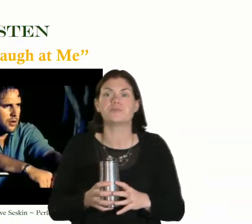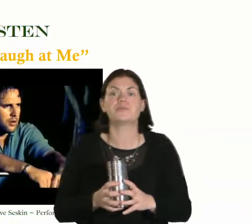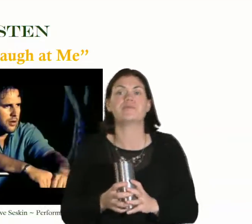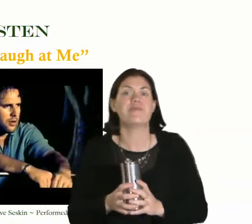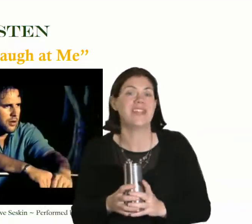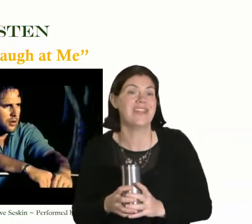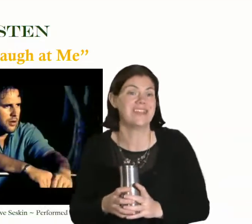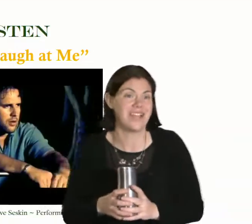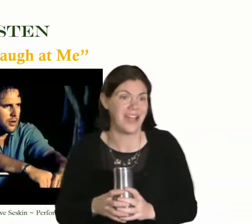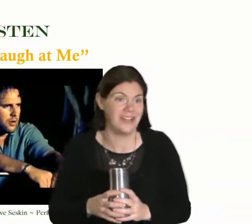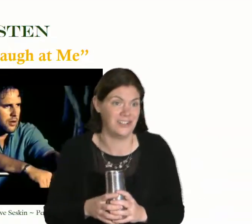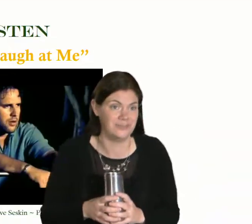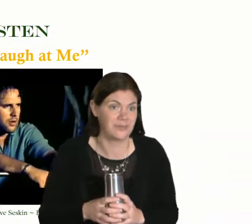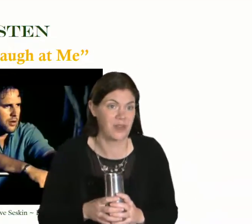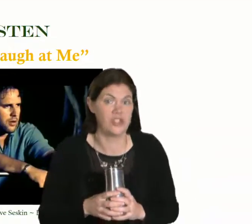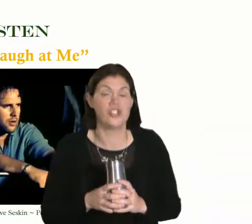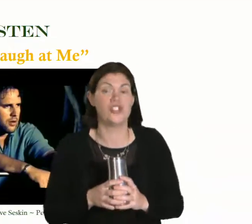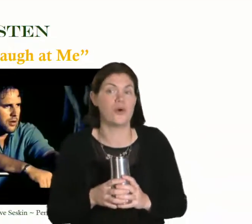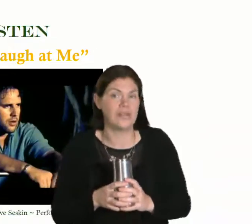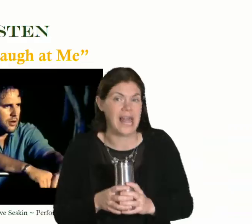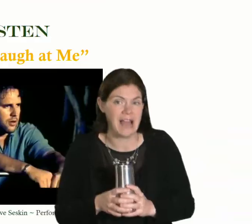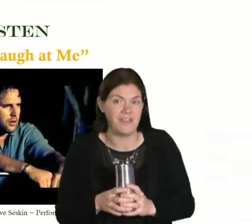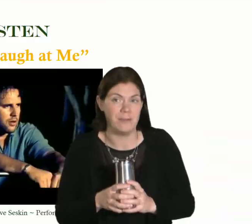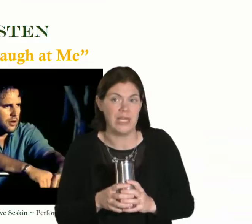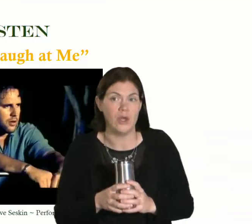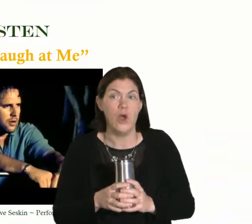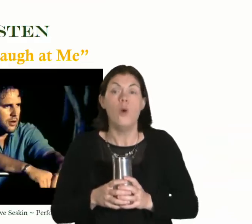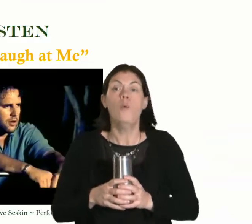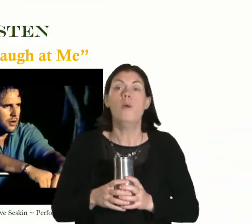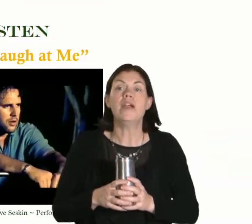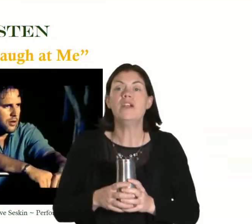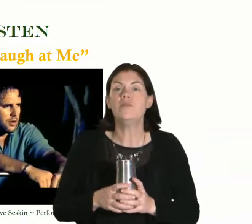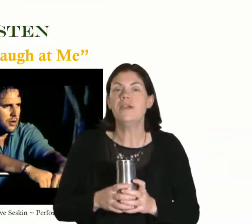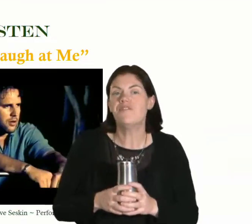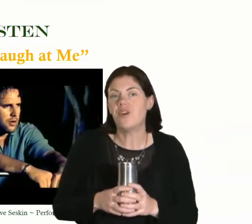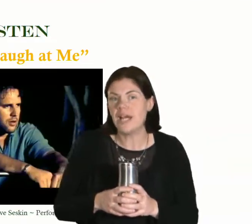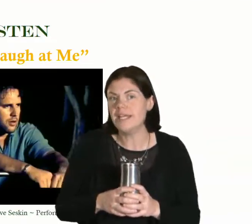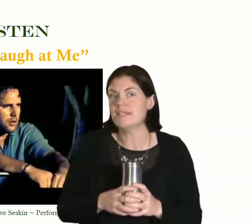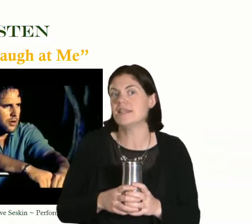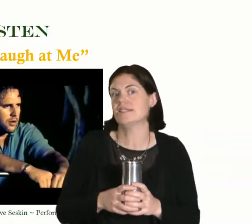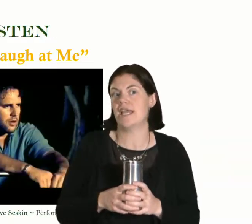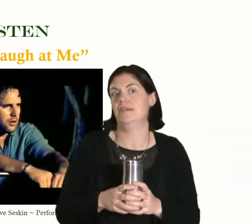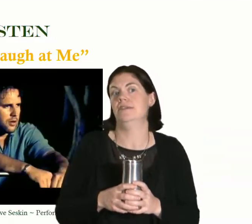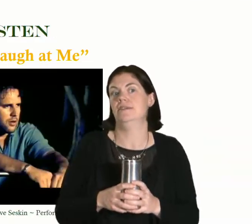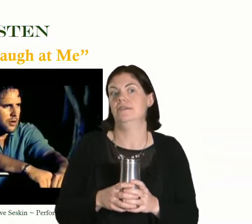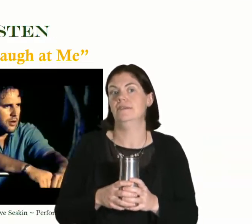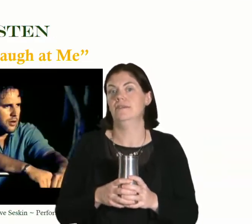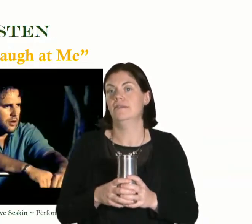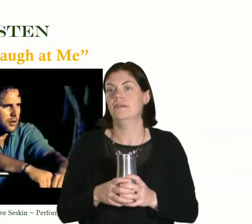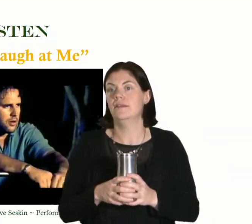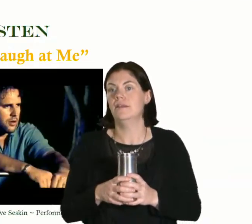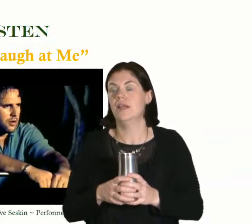So the title, Don't Laugh at Me. Where did we find the